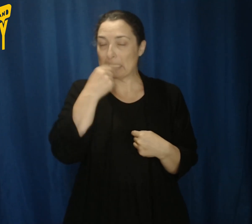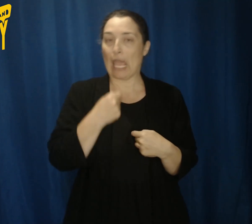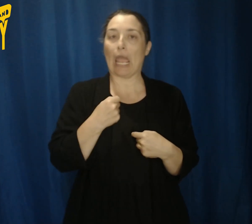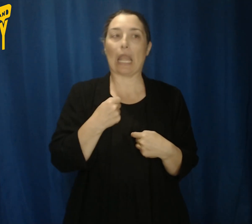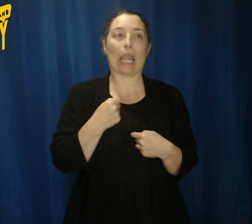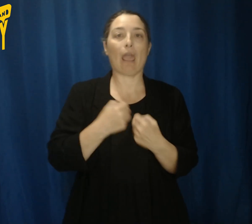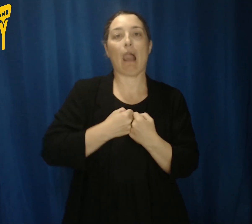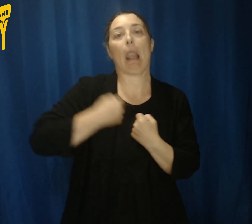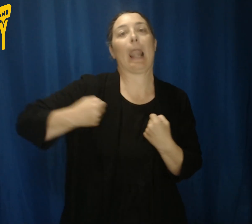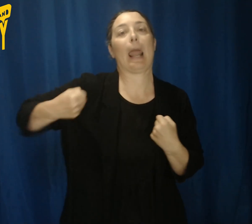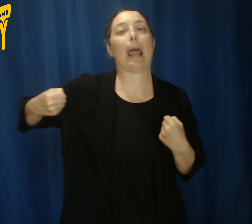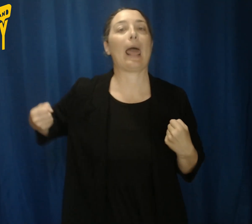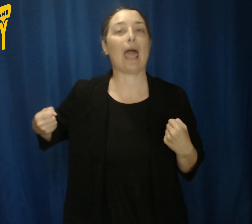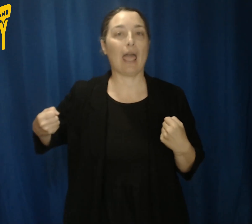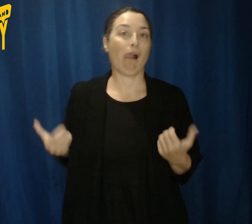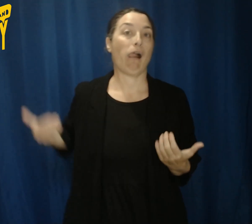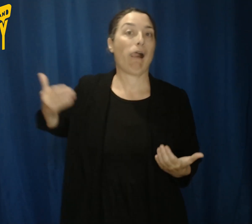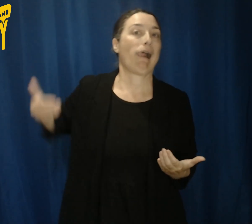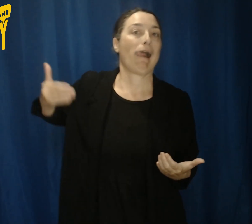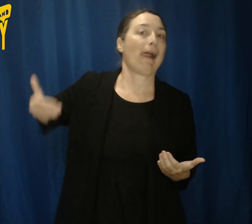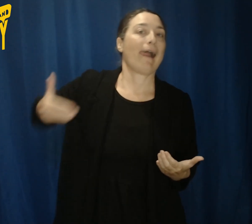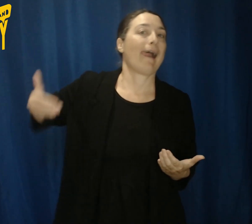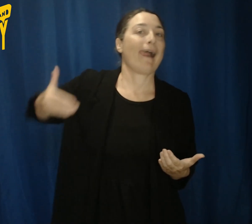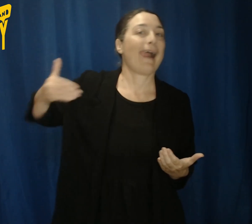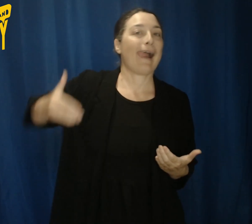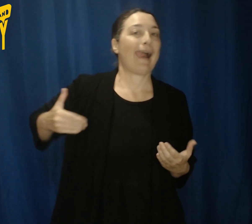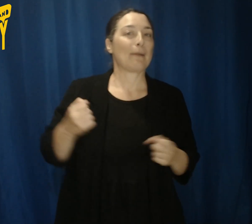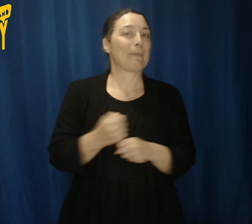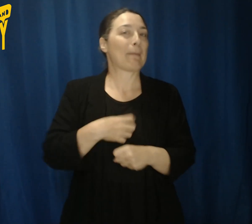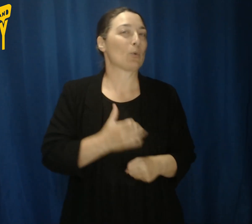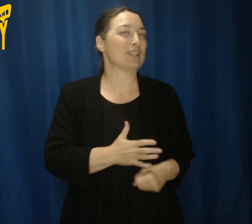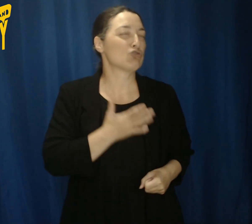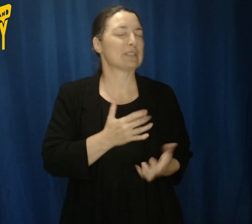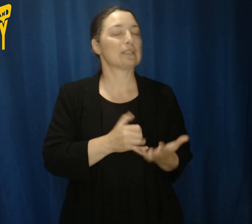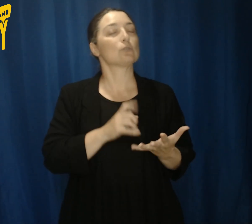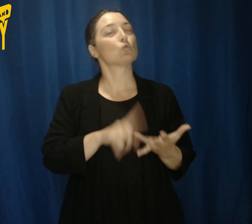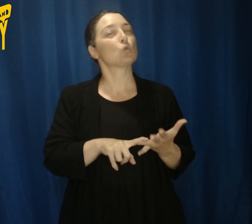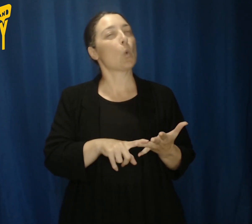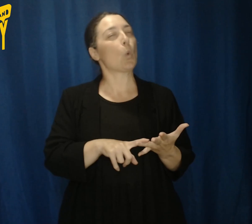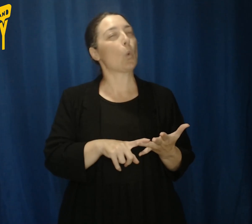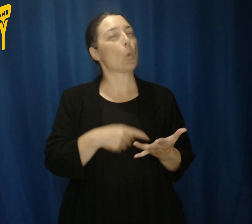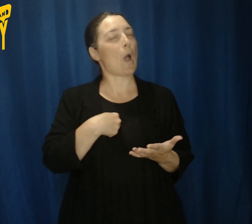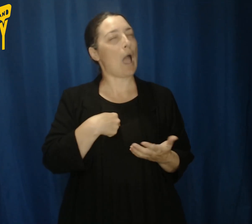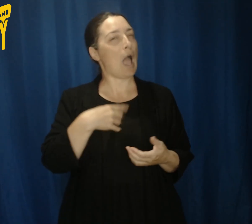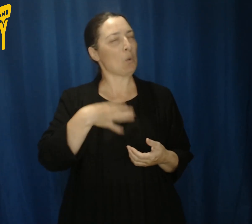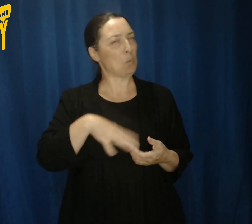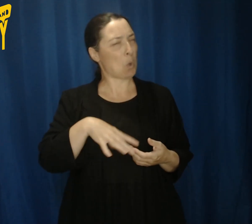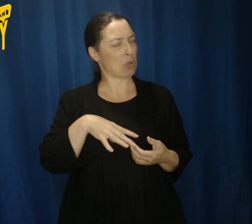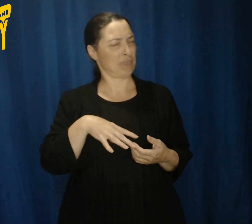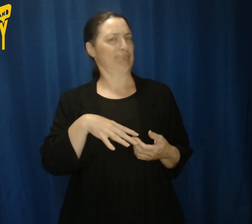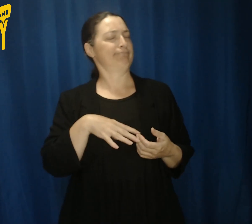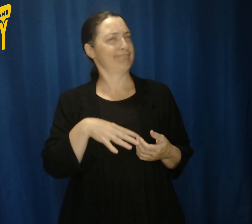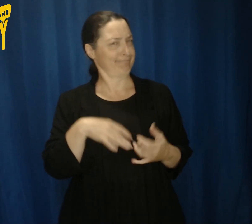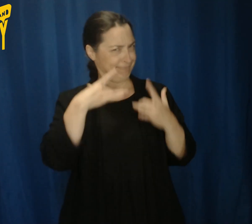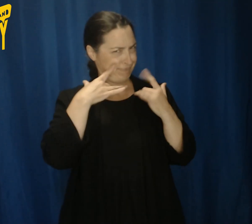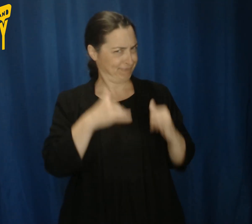interesting, it's a colourful story, blah, blah, blah. So my curiosity was to get hold of as much evidence as